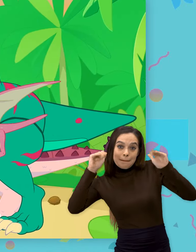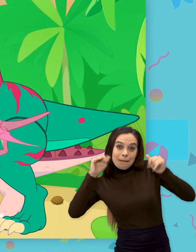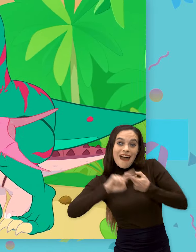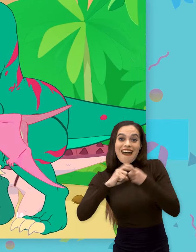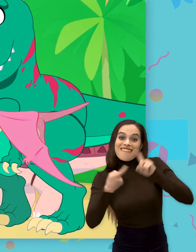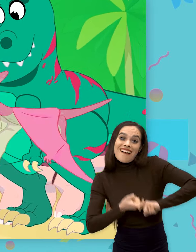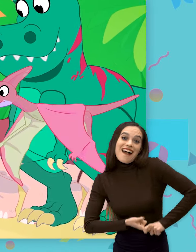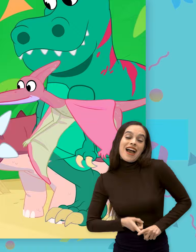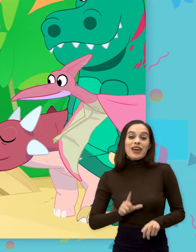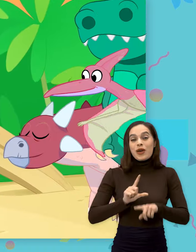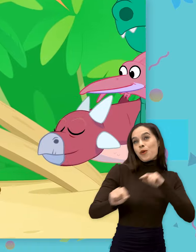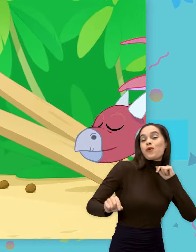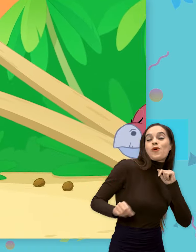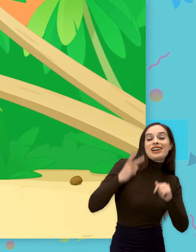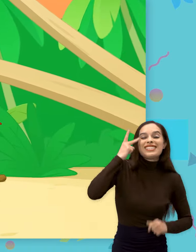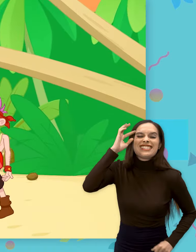Goodbye, friends.